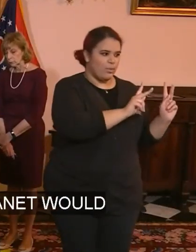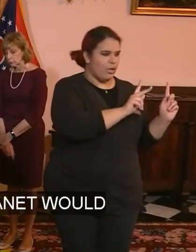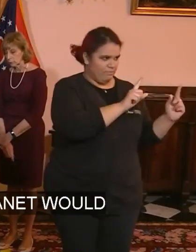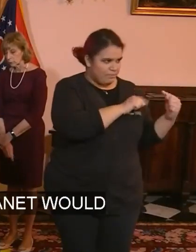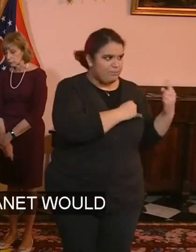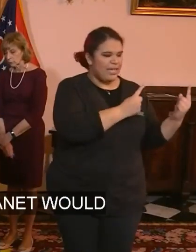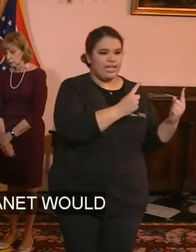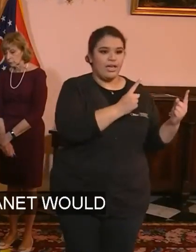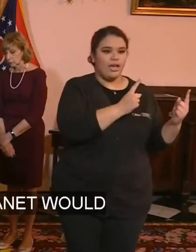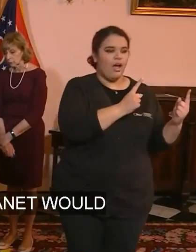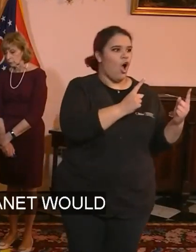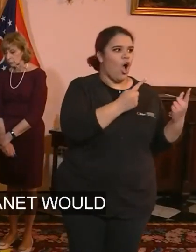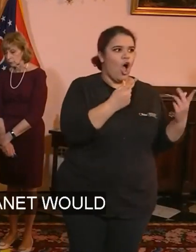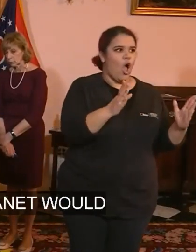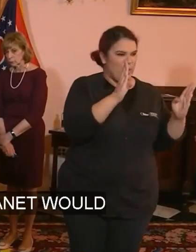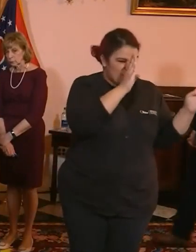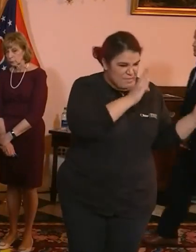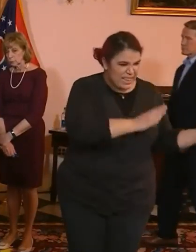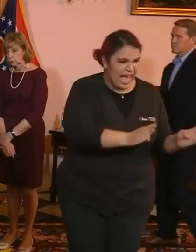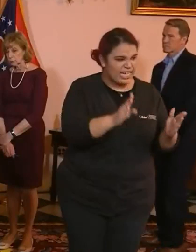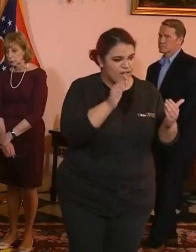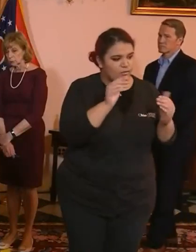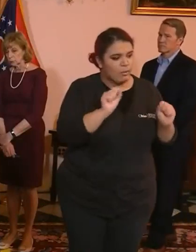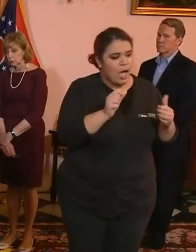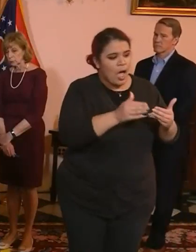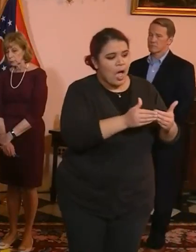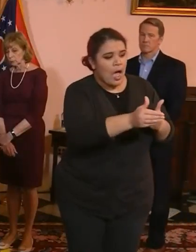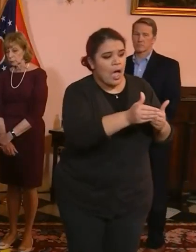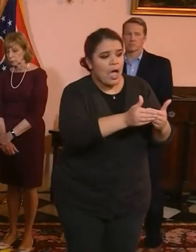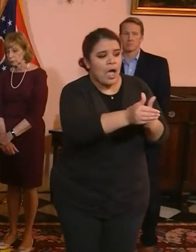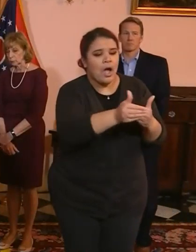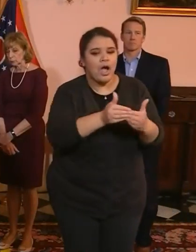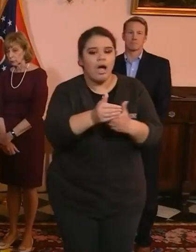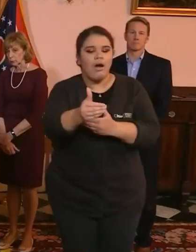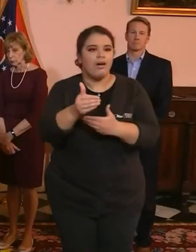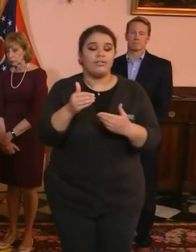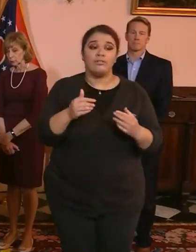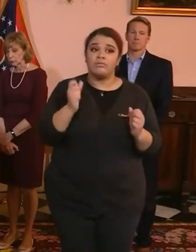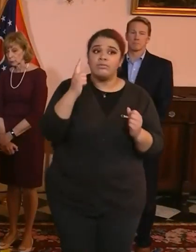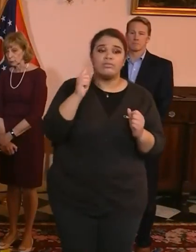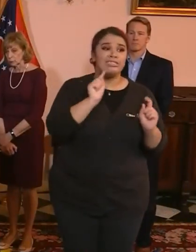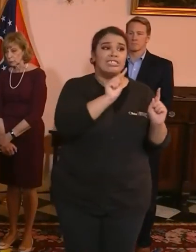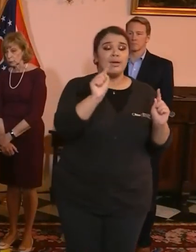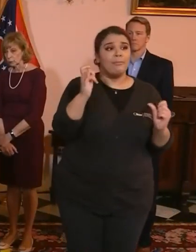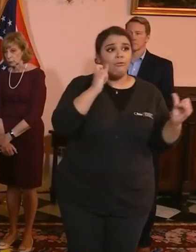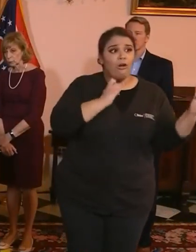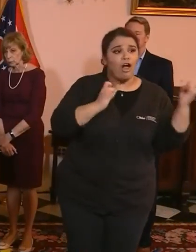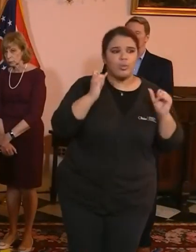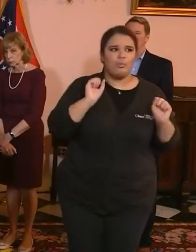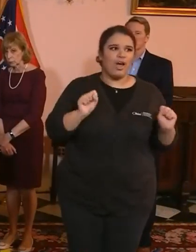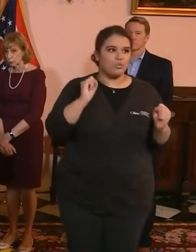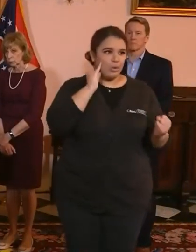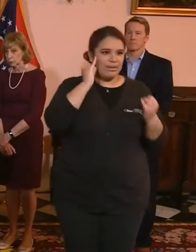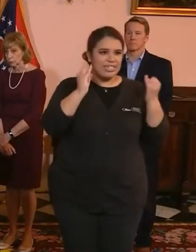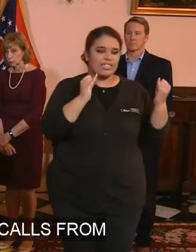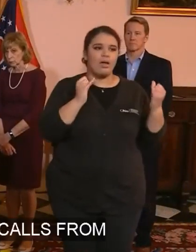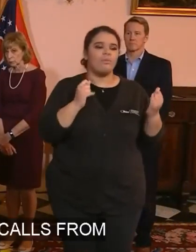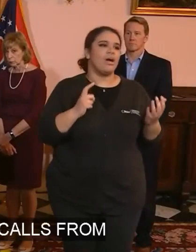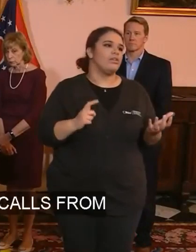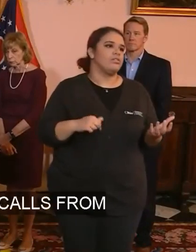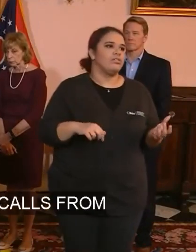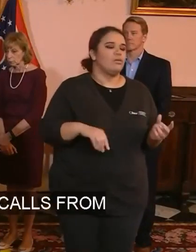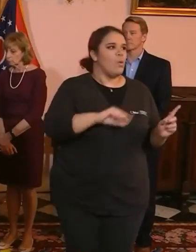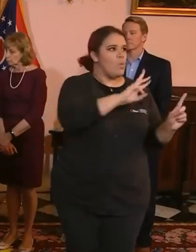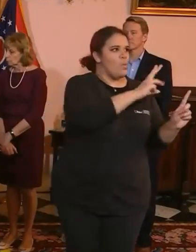dialogues, because I'm getting calls from people with ideas, but I really would look to our leadership to help guide me